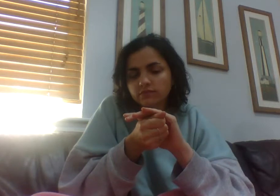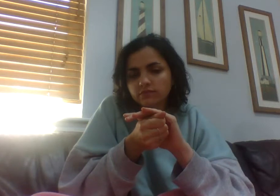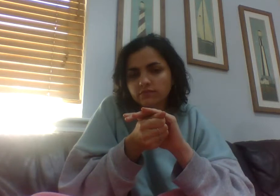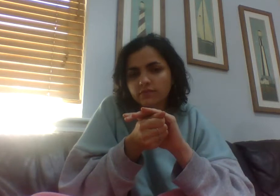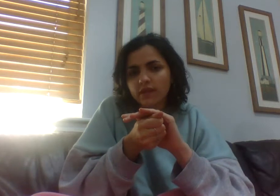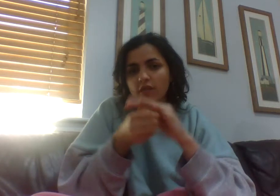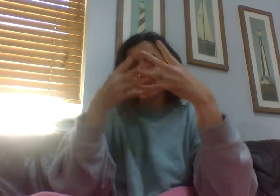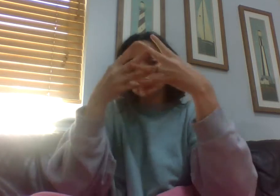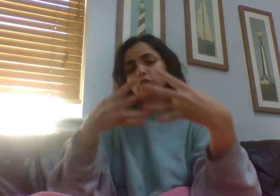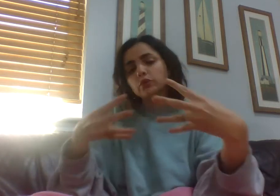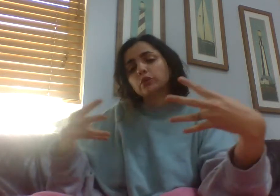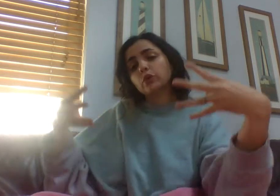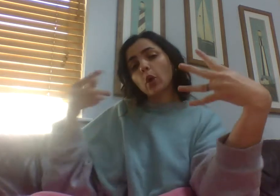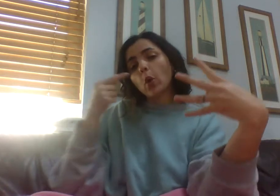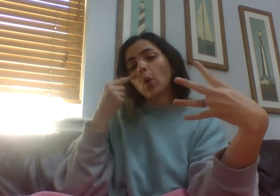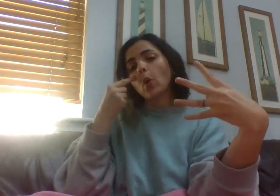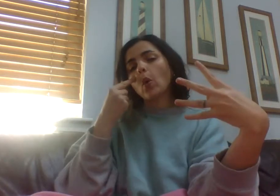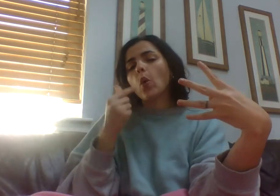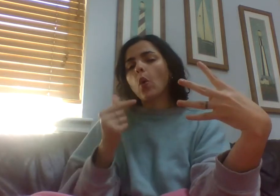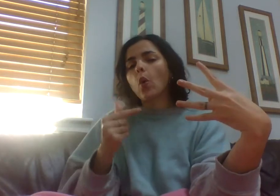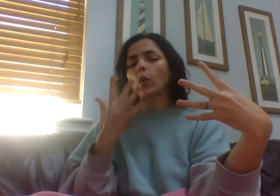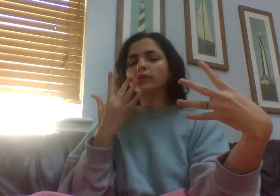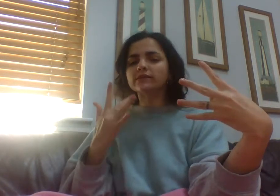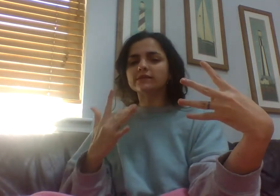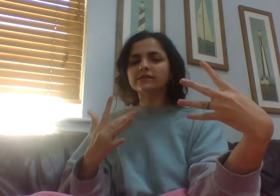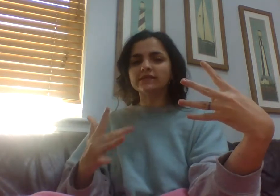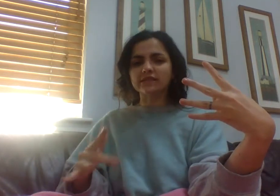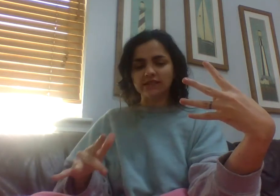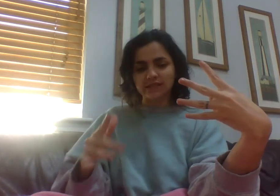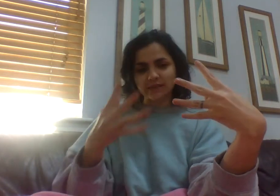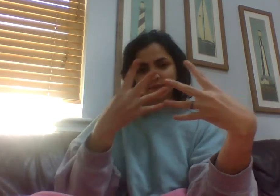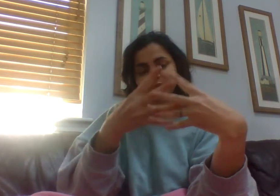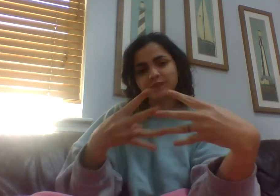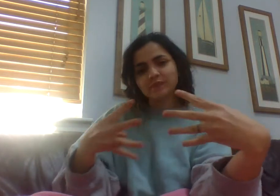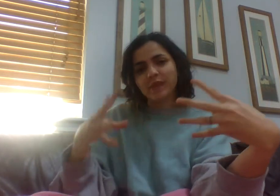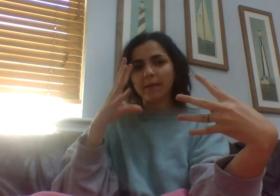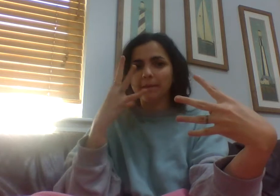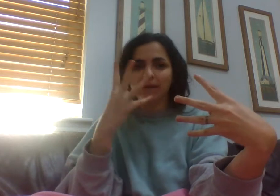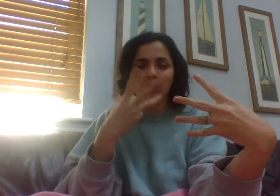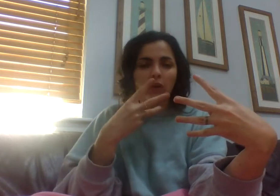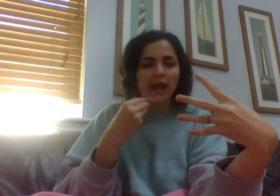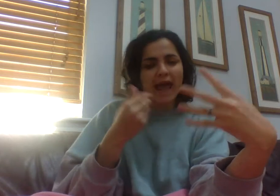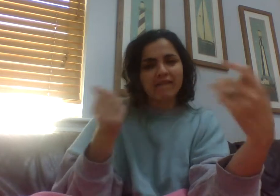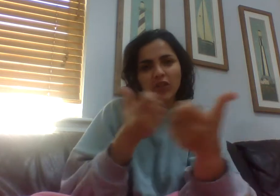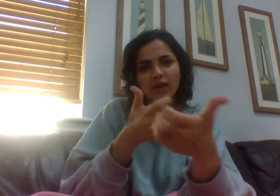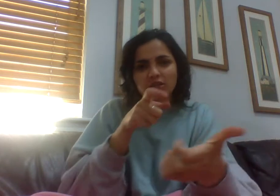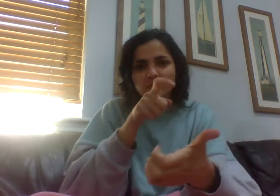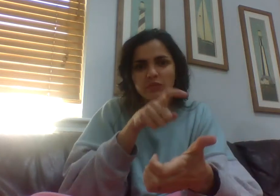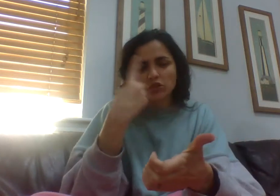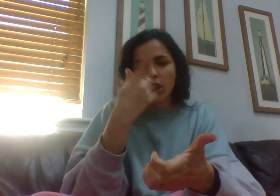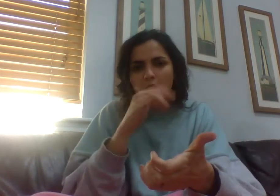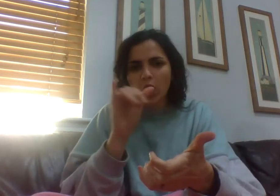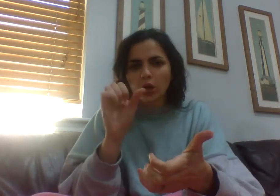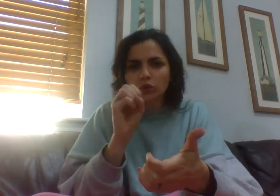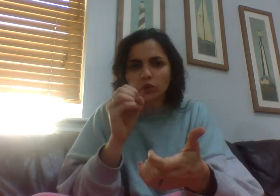golden barrier where everything is supposed to be so nice and perfect in the North,